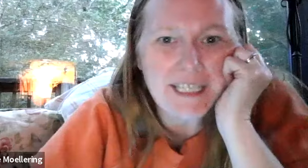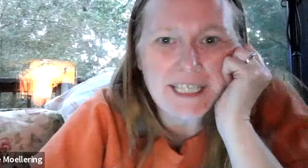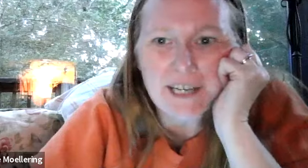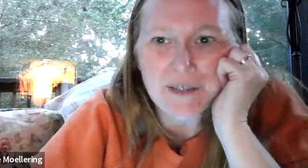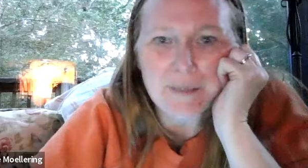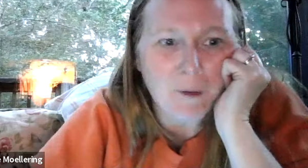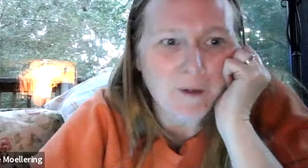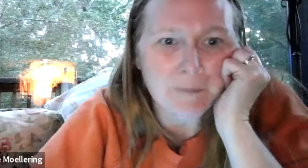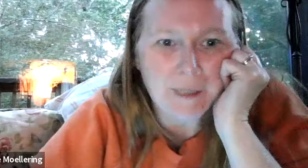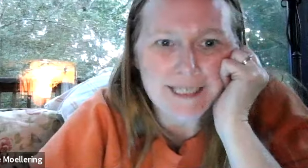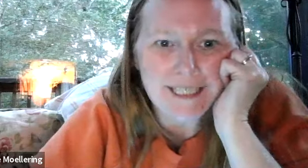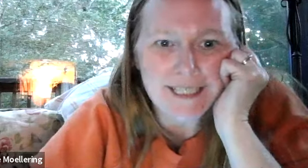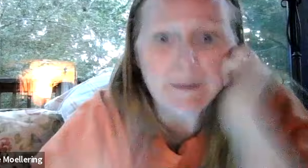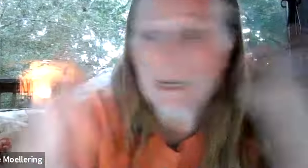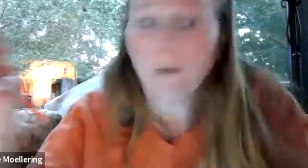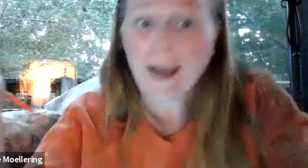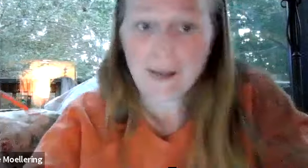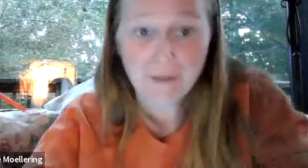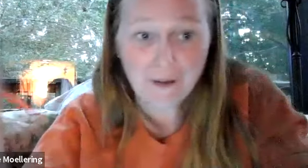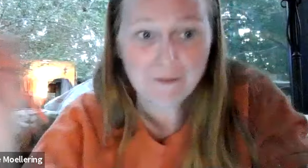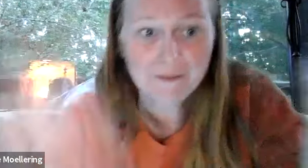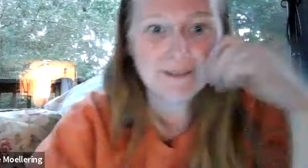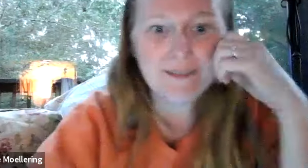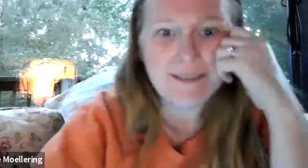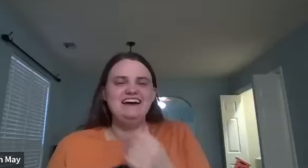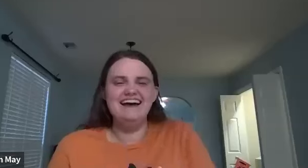any other important places? I'm like, oh, I don't know. Maybe.